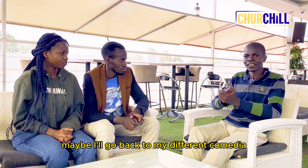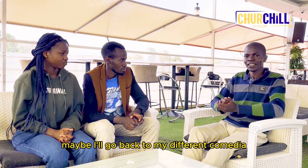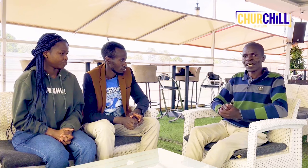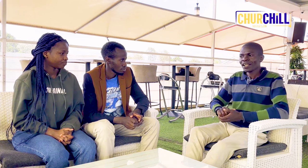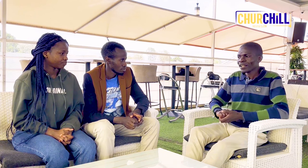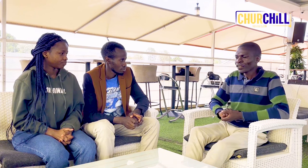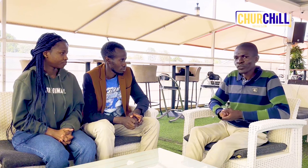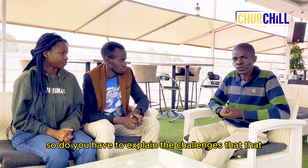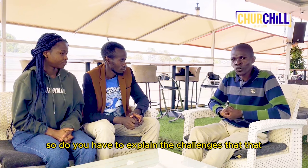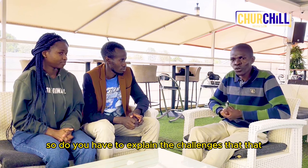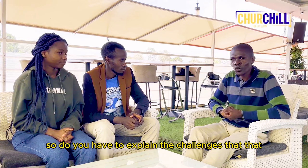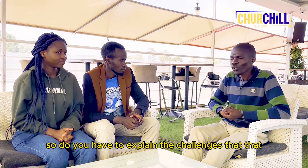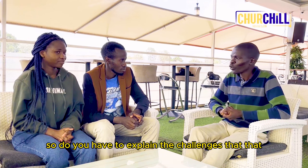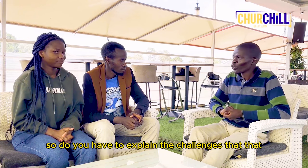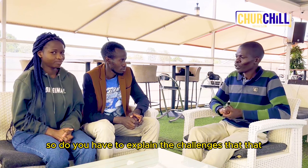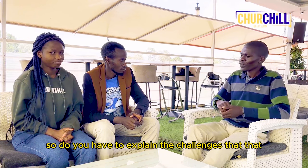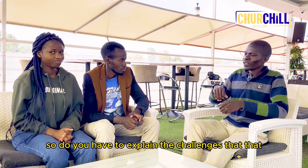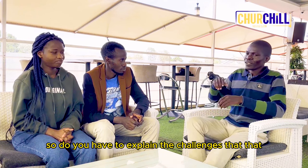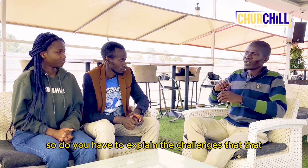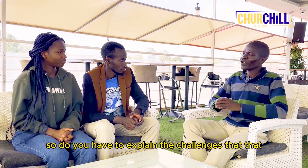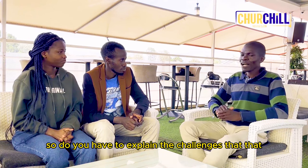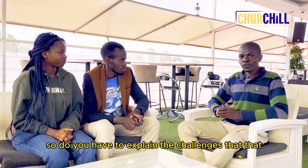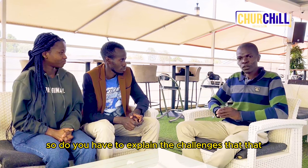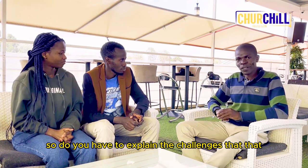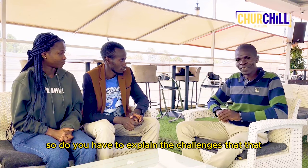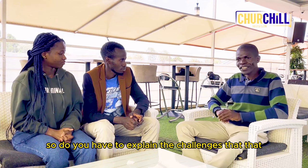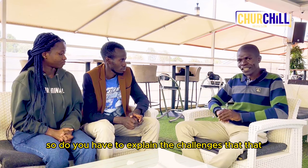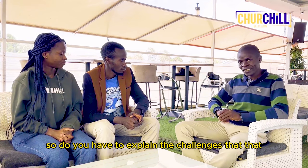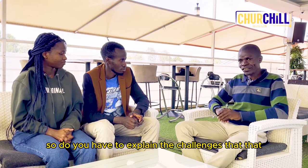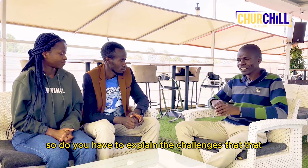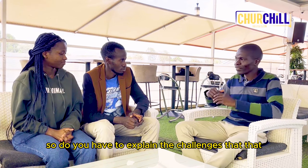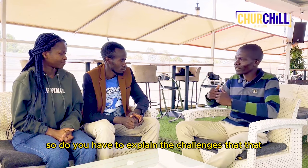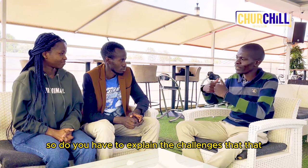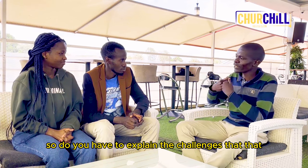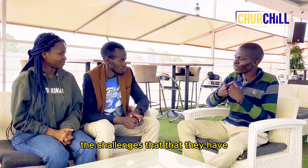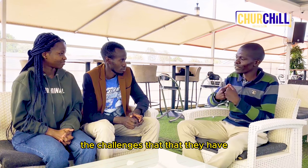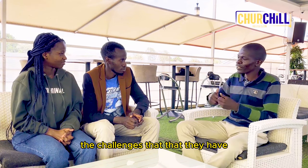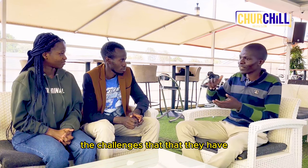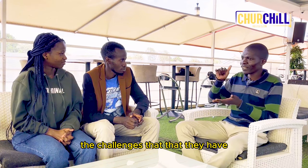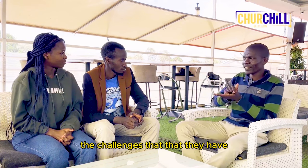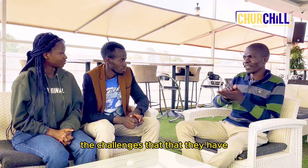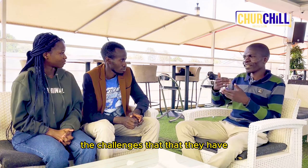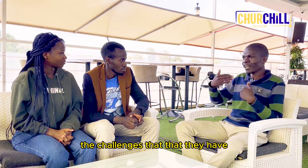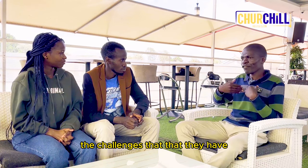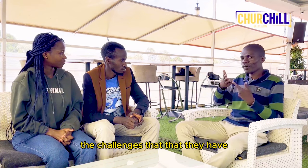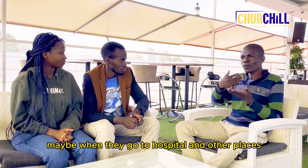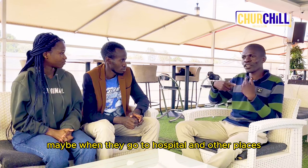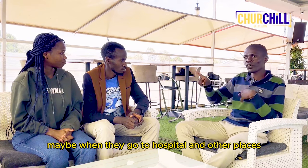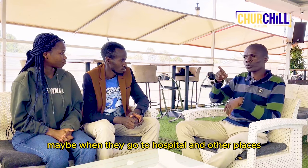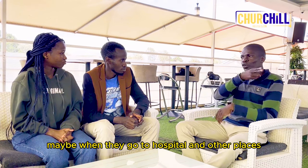So, they'll have to explain the challenges that they have maybe when they go to